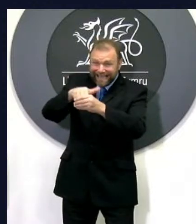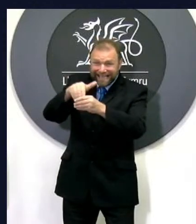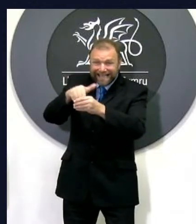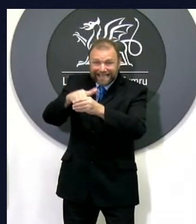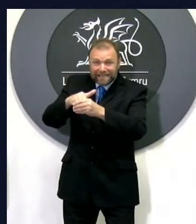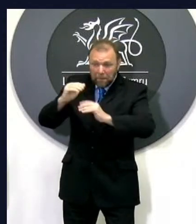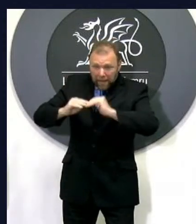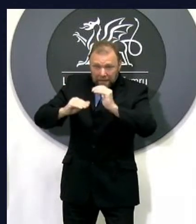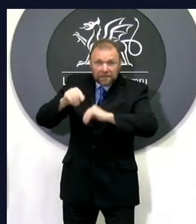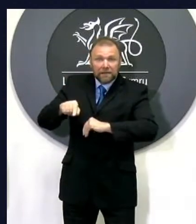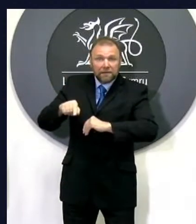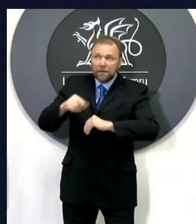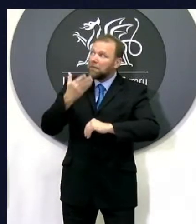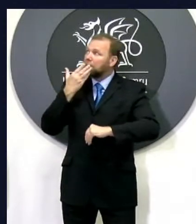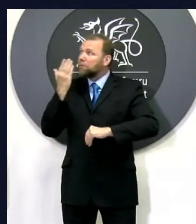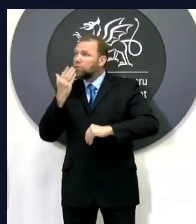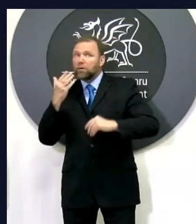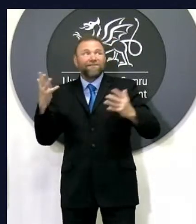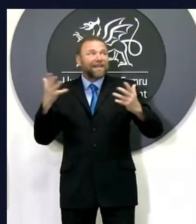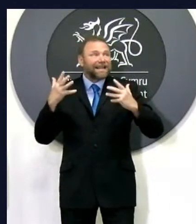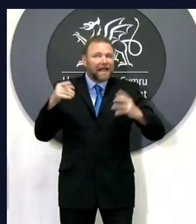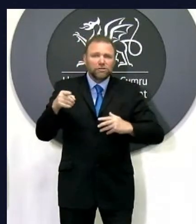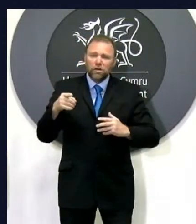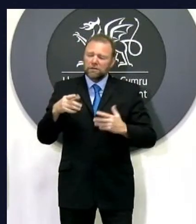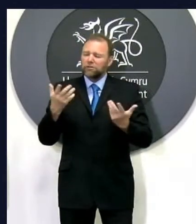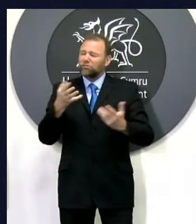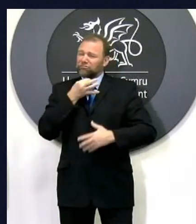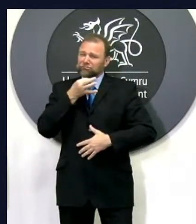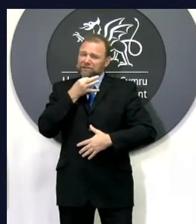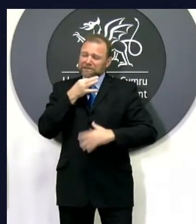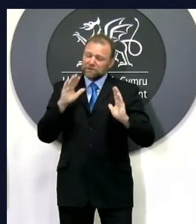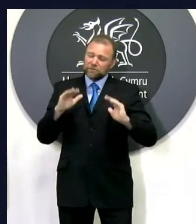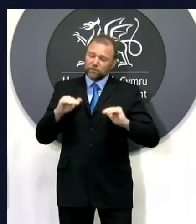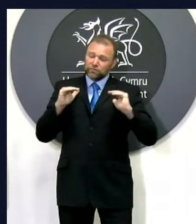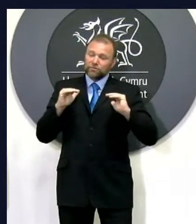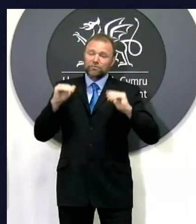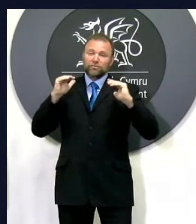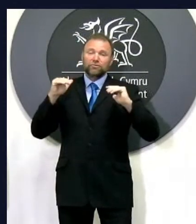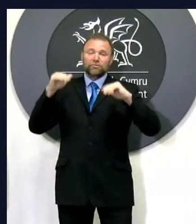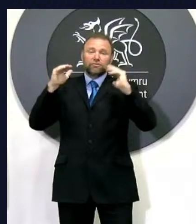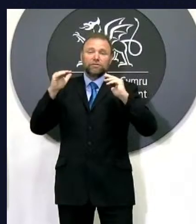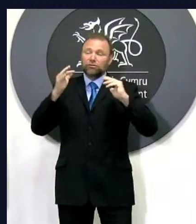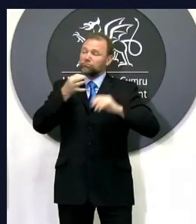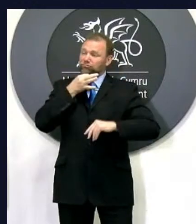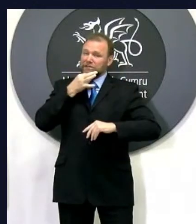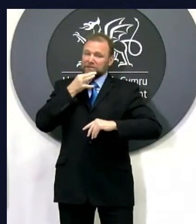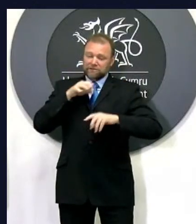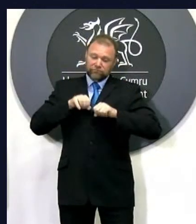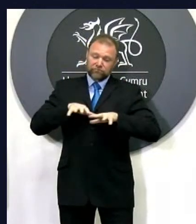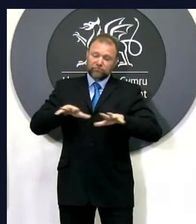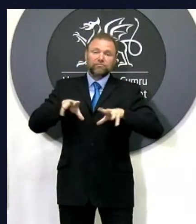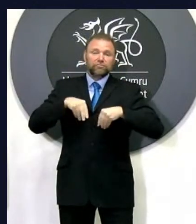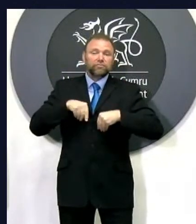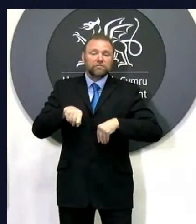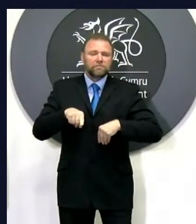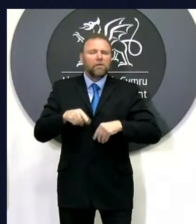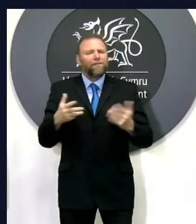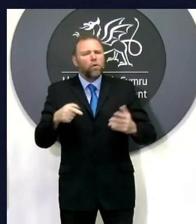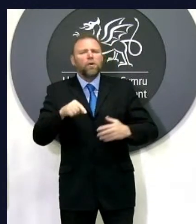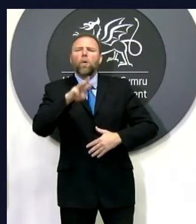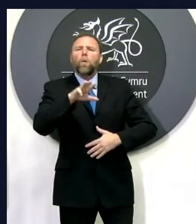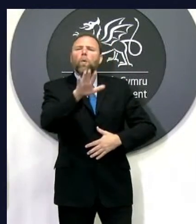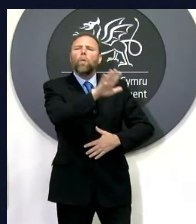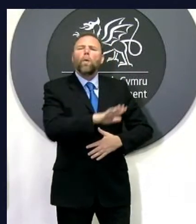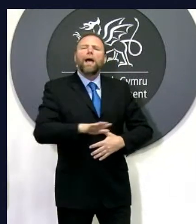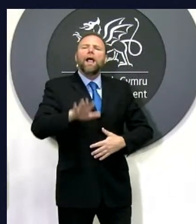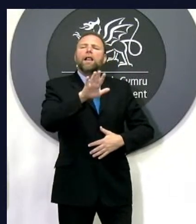there's still a risk that the virus will pass from person to person and will spread. And of course, we are still dealing in Wales, as in the rest of the